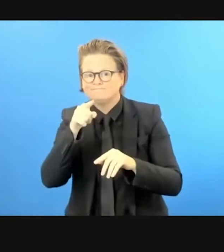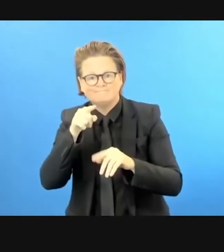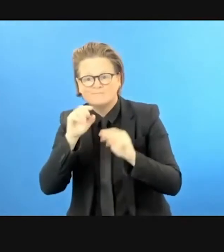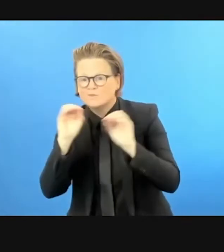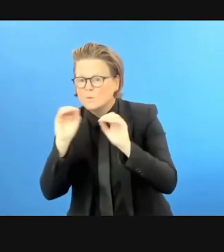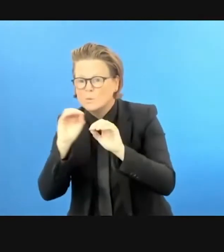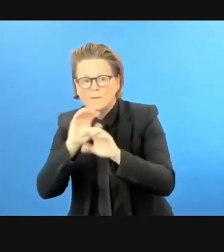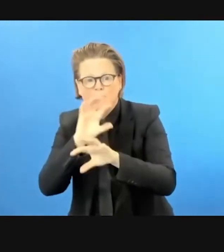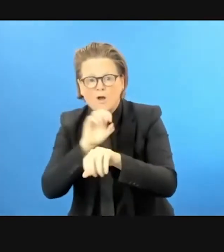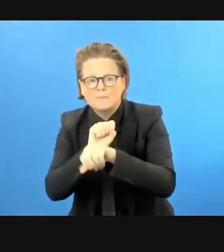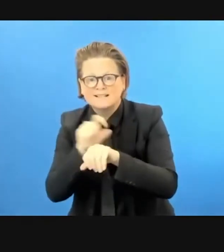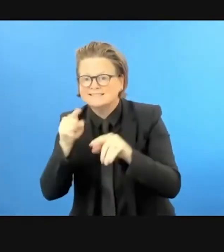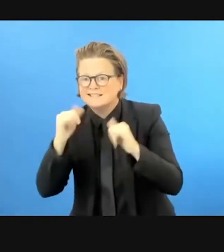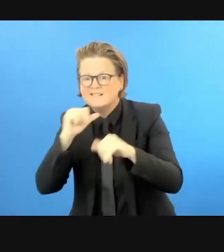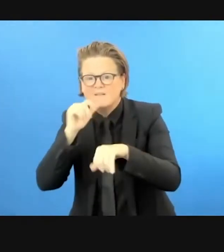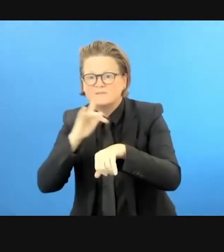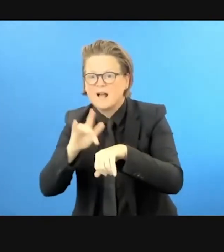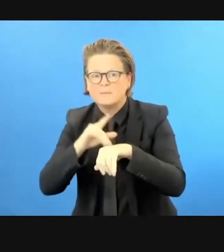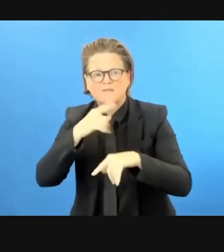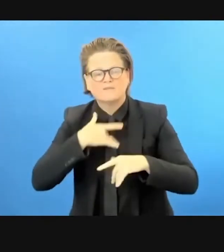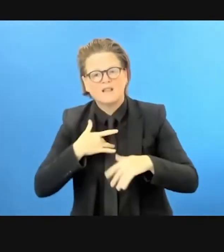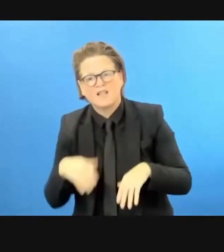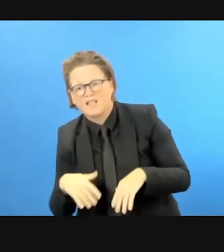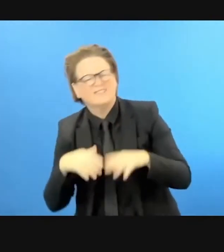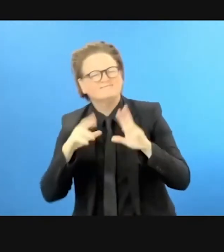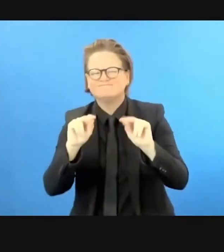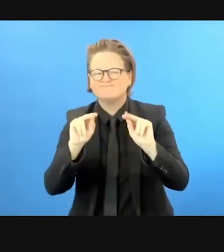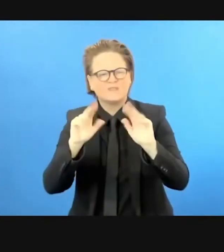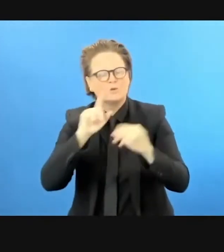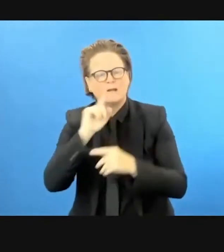is not uncommon. But generally, trying